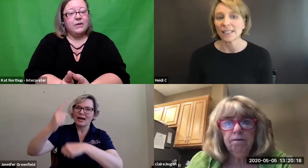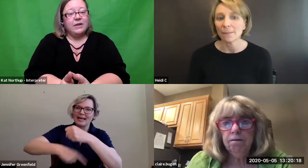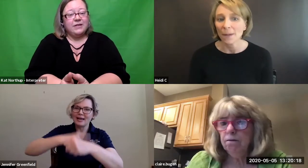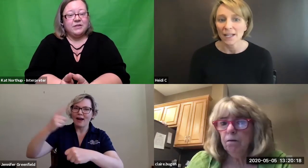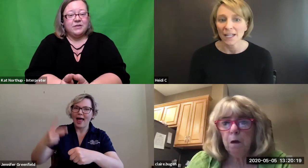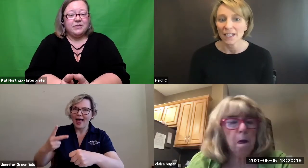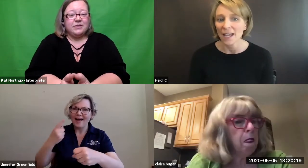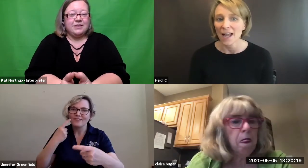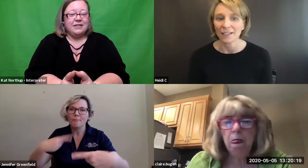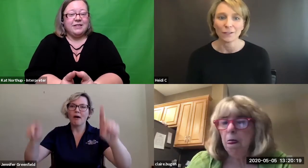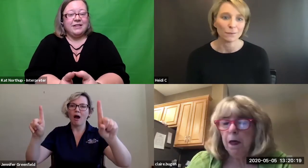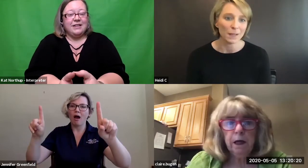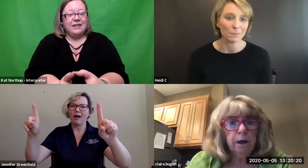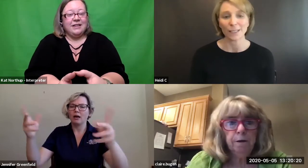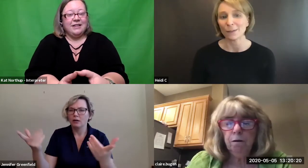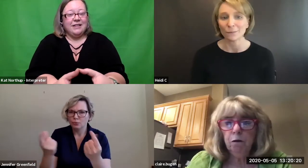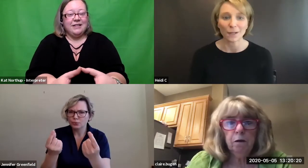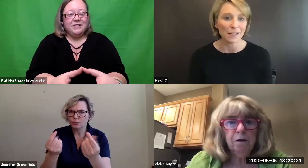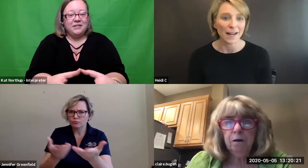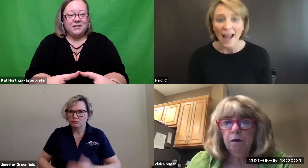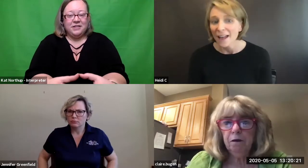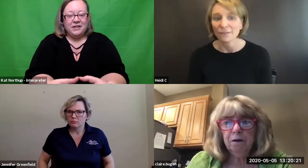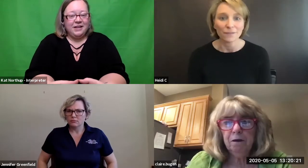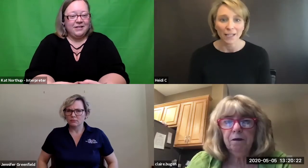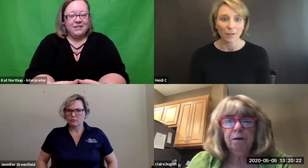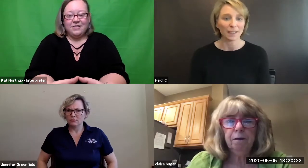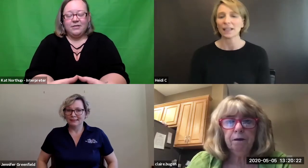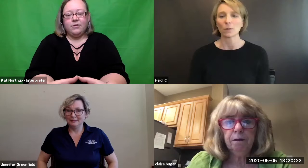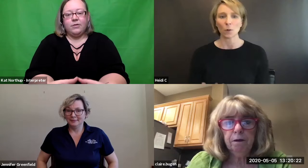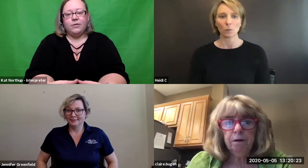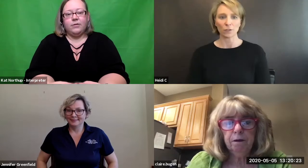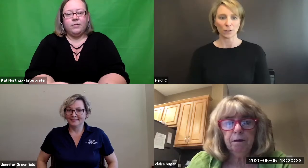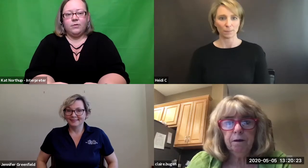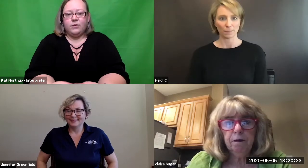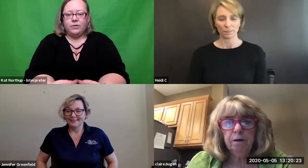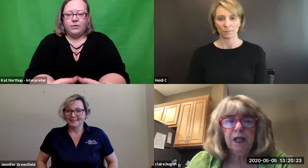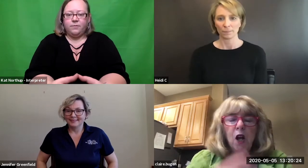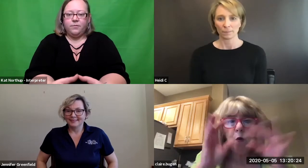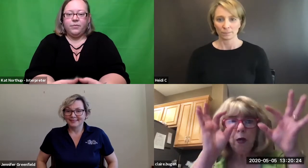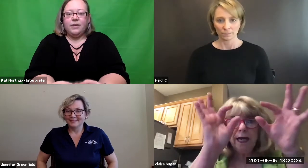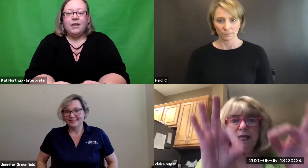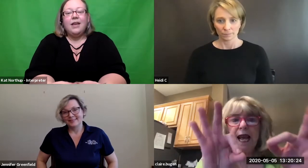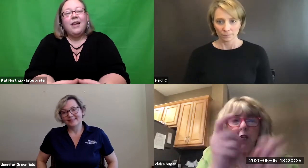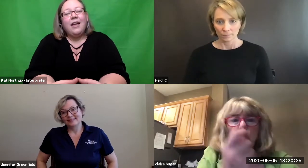have somebody that you've been pursuing for a year and a half and finally were able to get them, or what will you do?